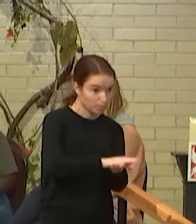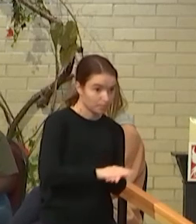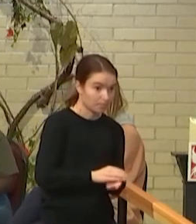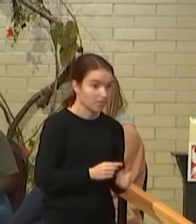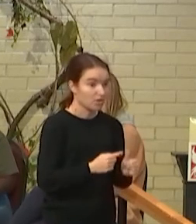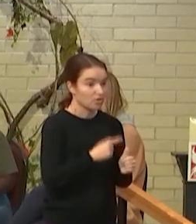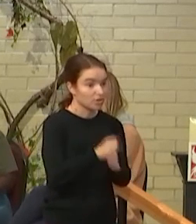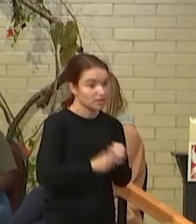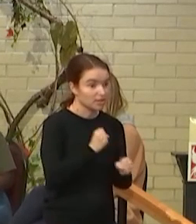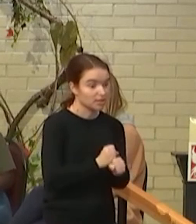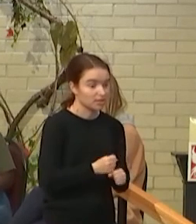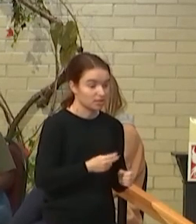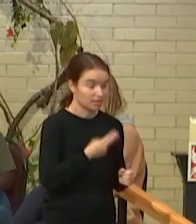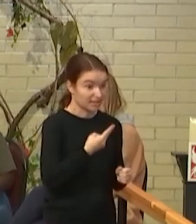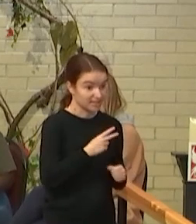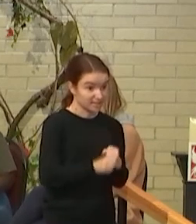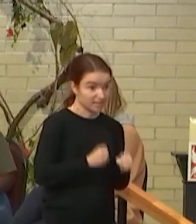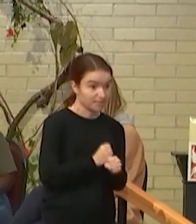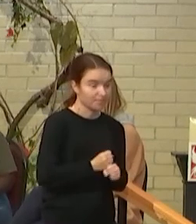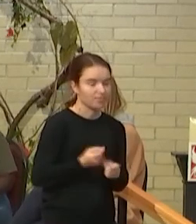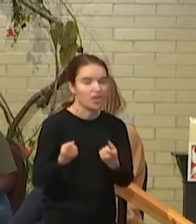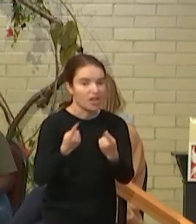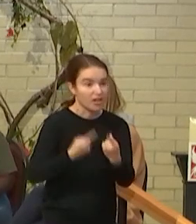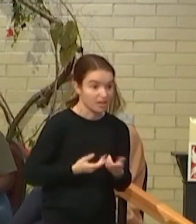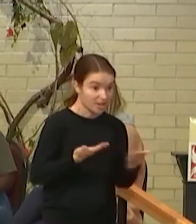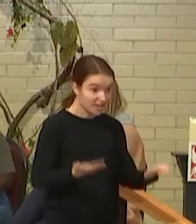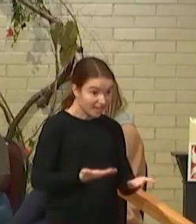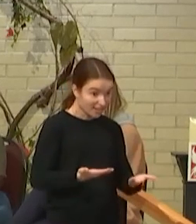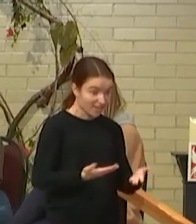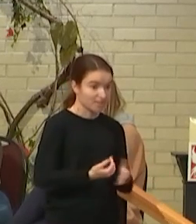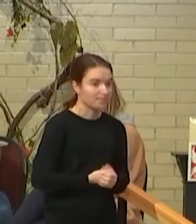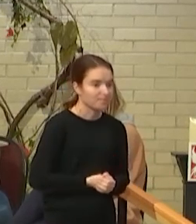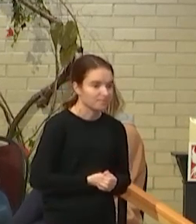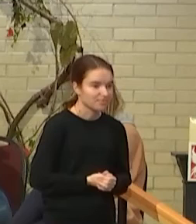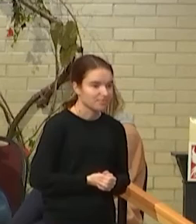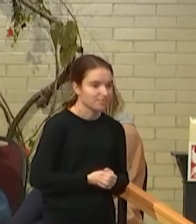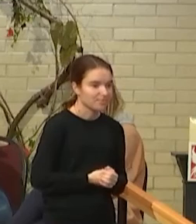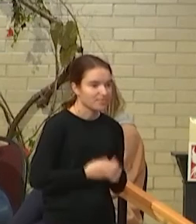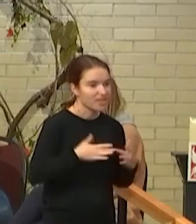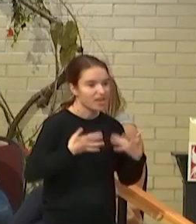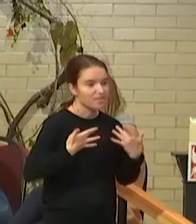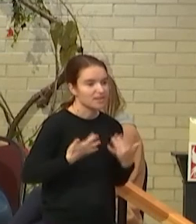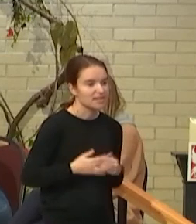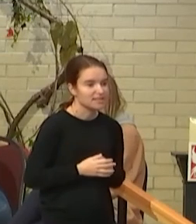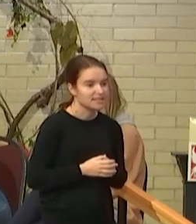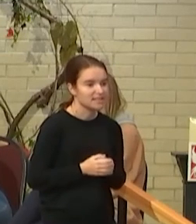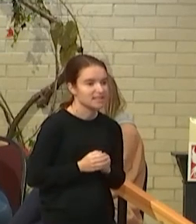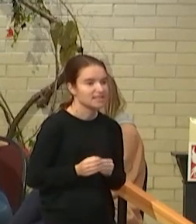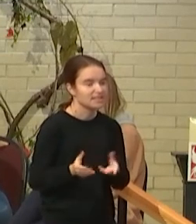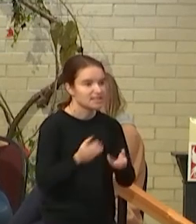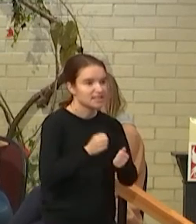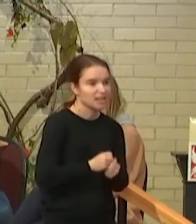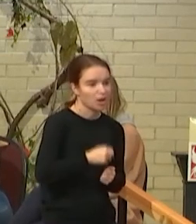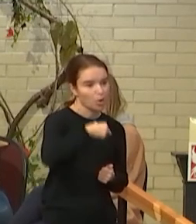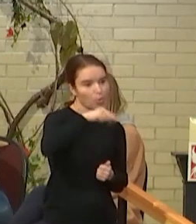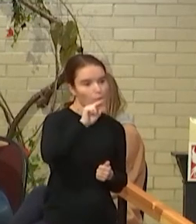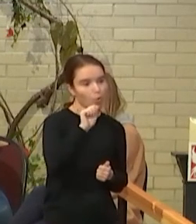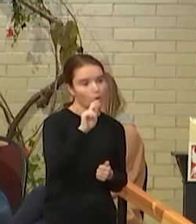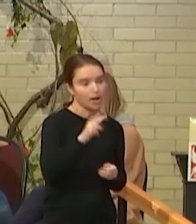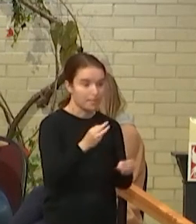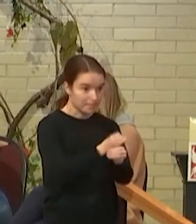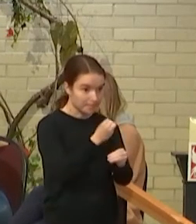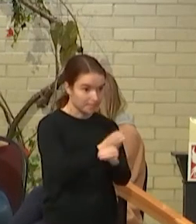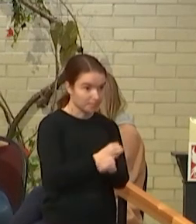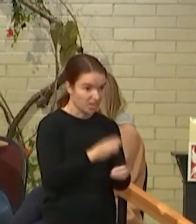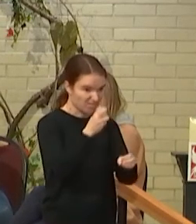year, my second year. And then I came to Goshen College and I was having to take quantitative reasoning. Yay,